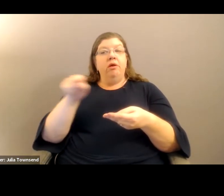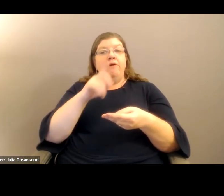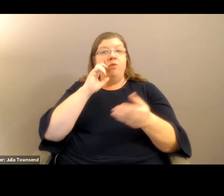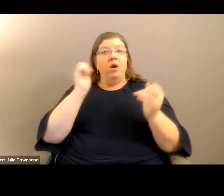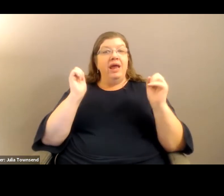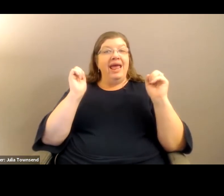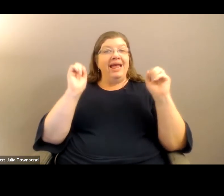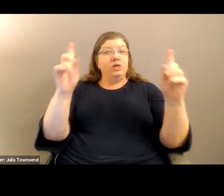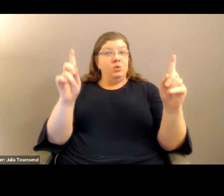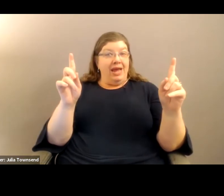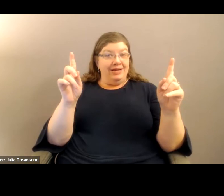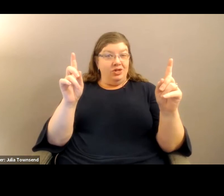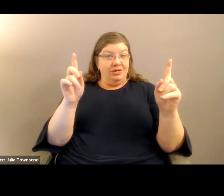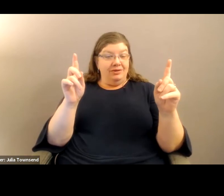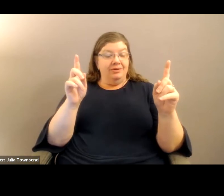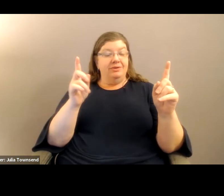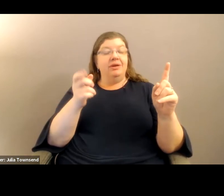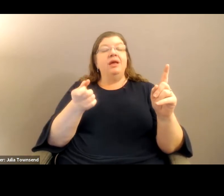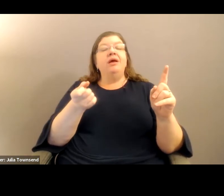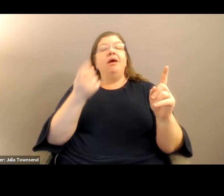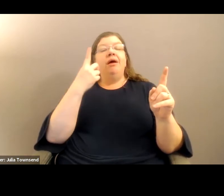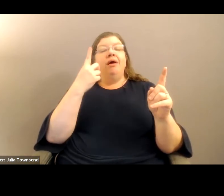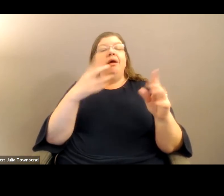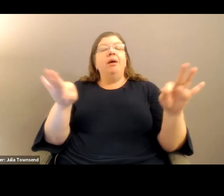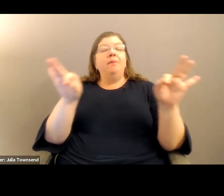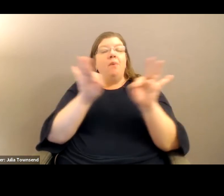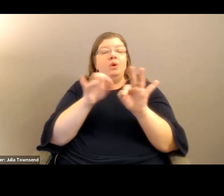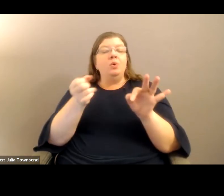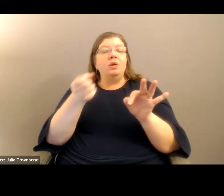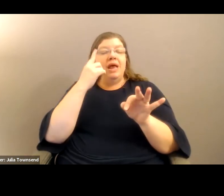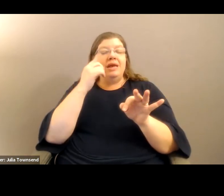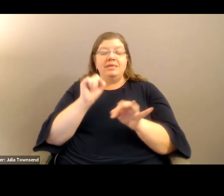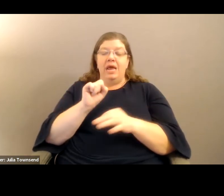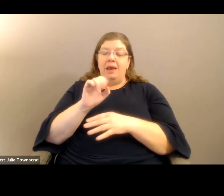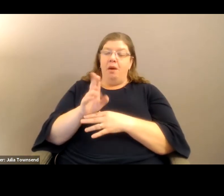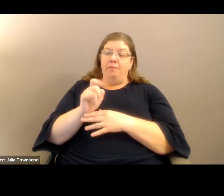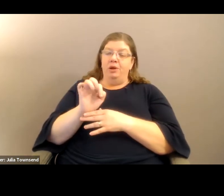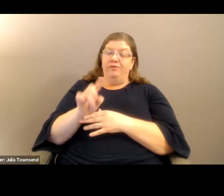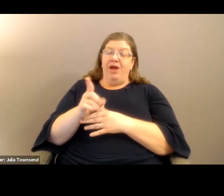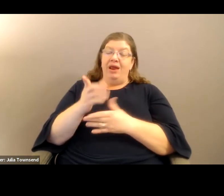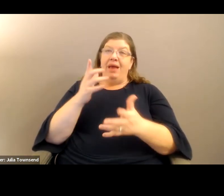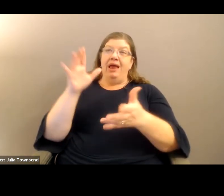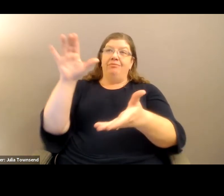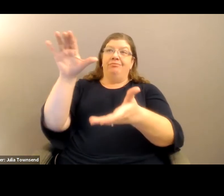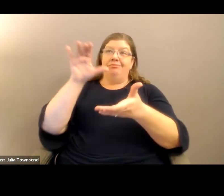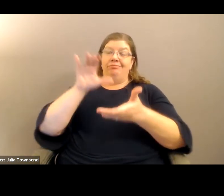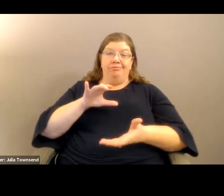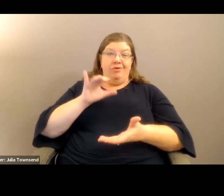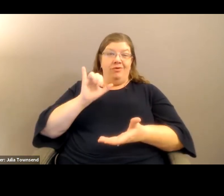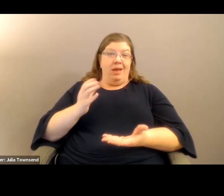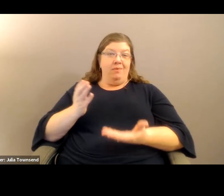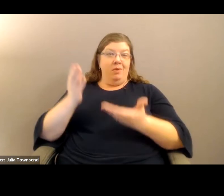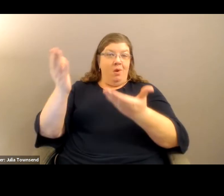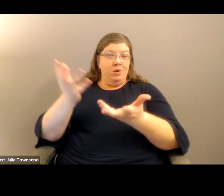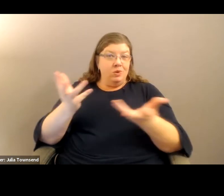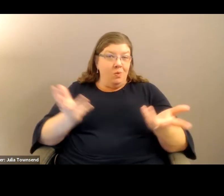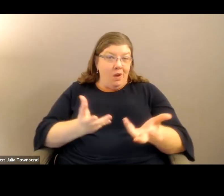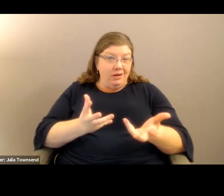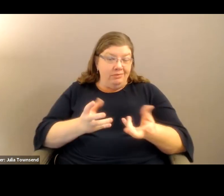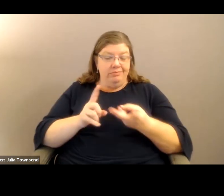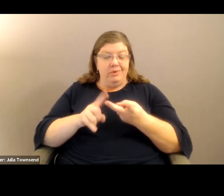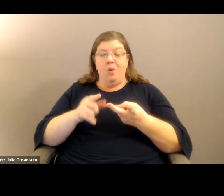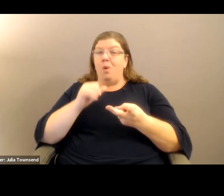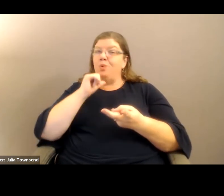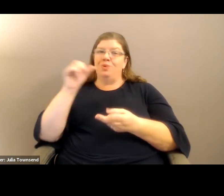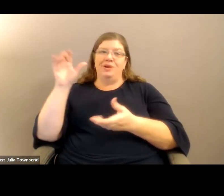education, it's important to understand what Santa Barbara Unified might receive in this proposal and what we will not.